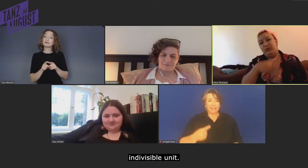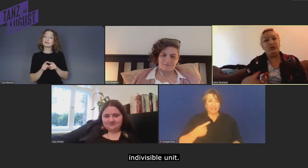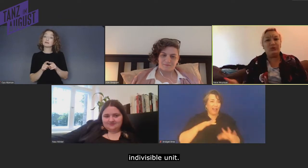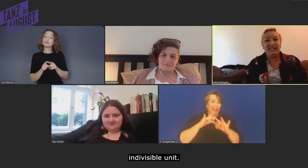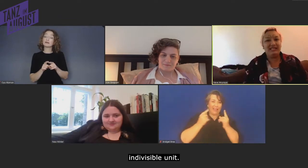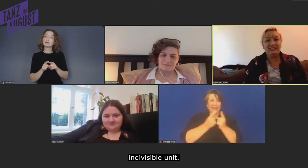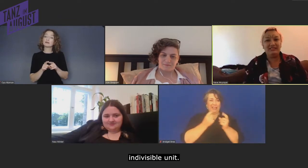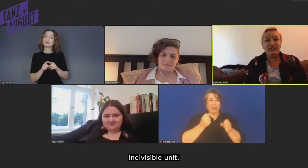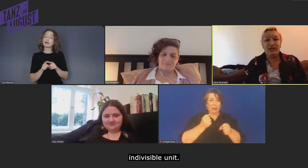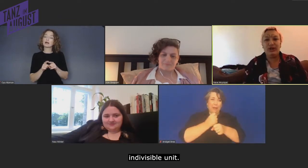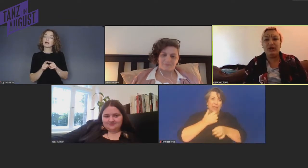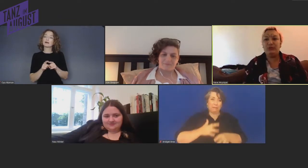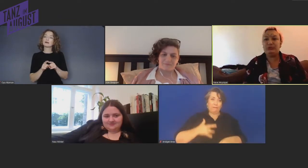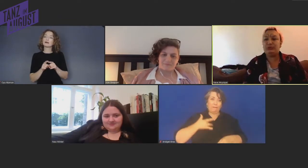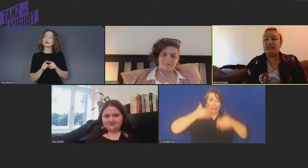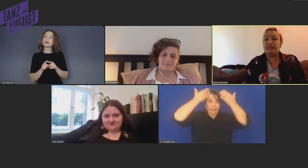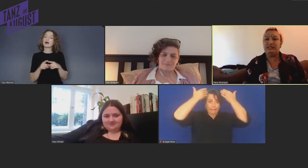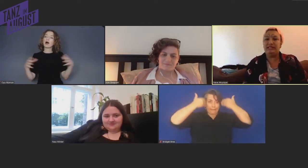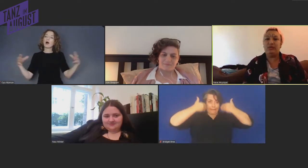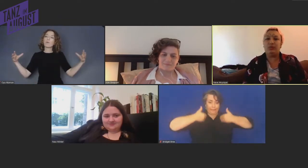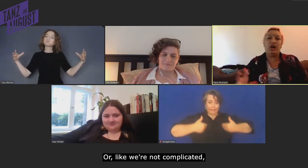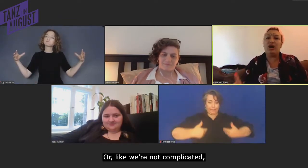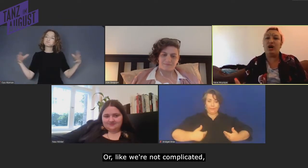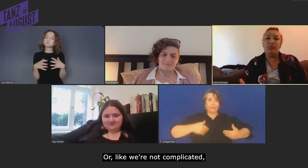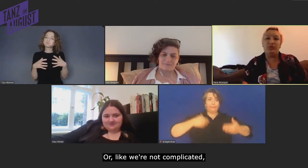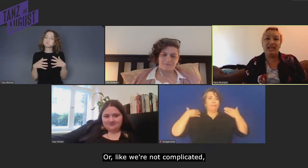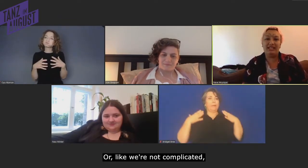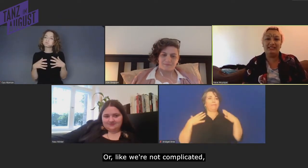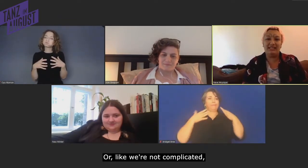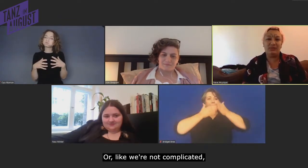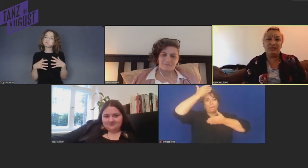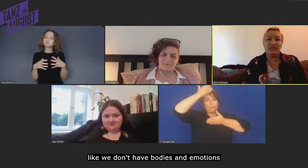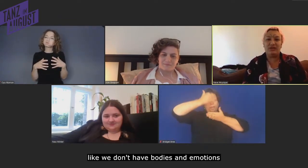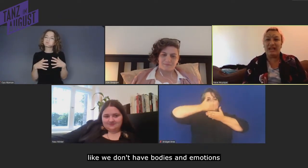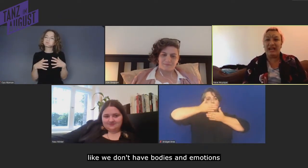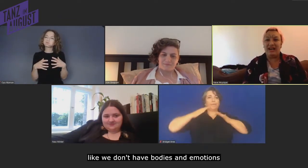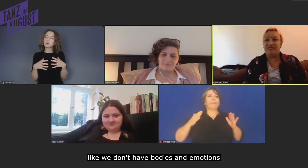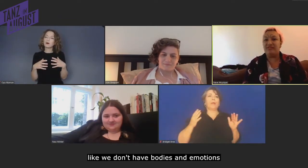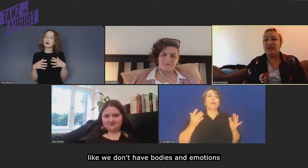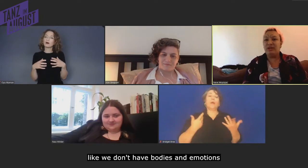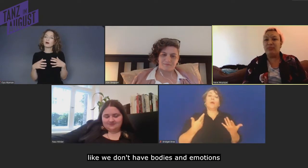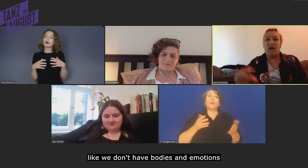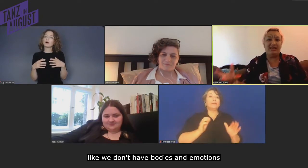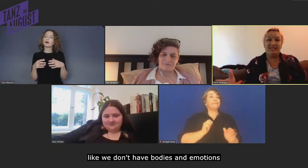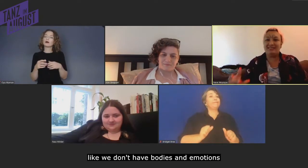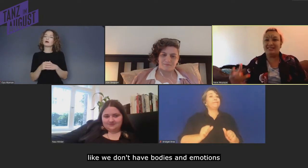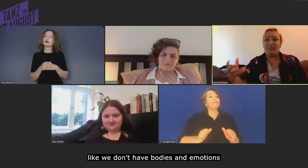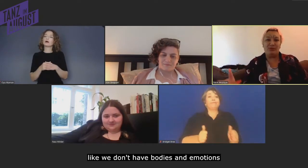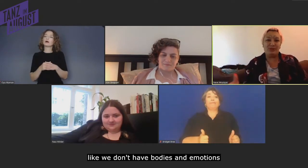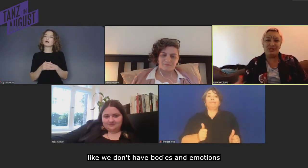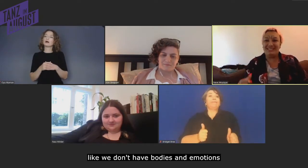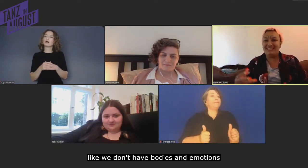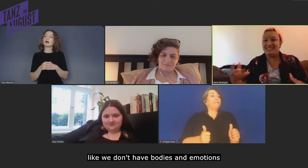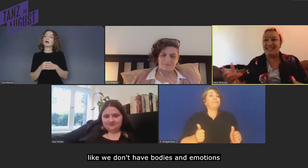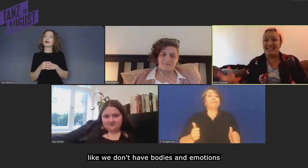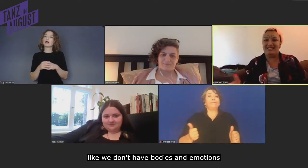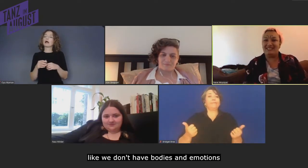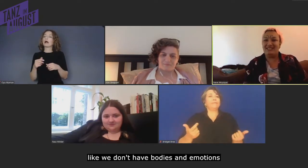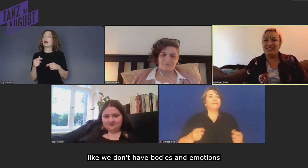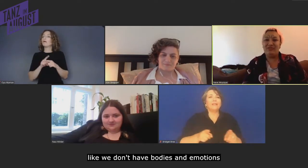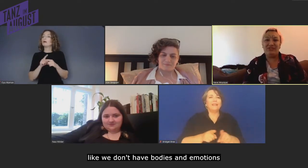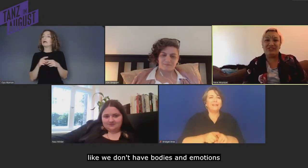indivisible unit, you know, or like we're not complicated, like we don't have bodies and emotions